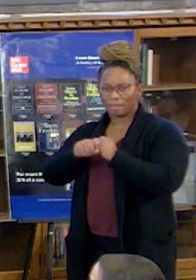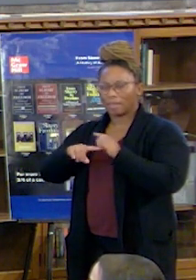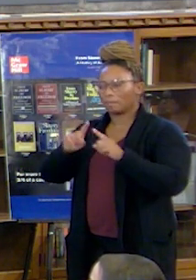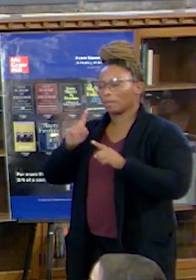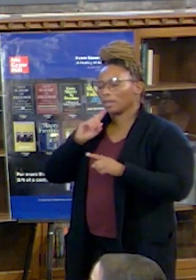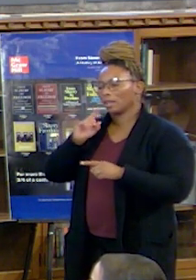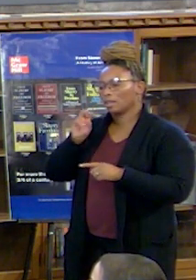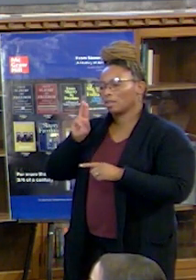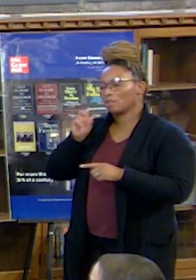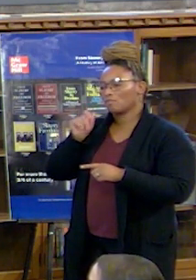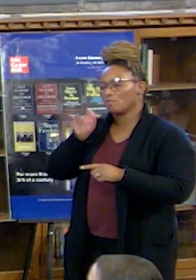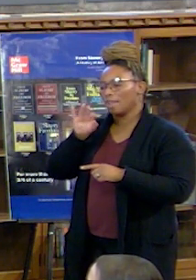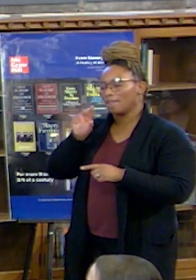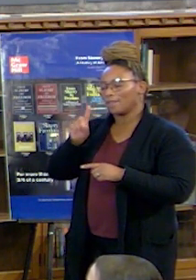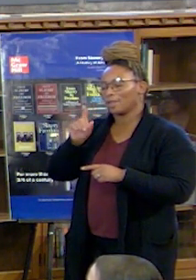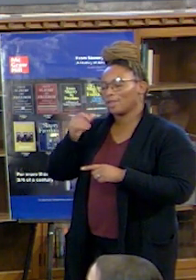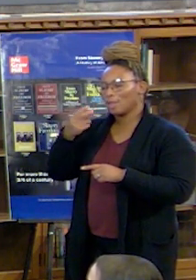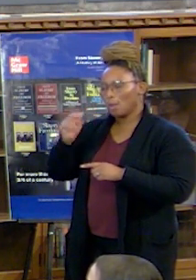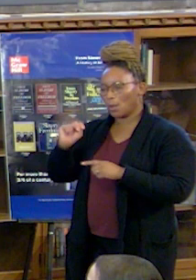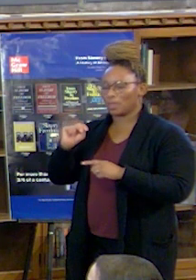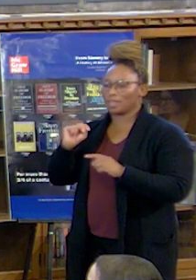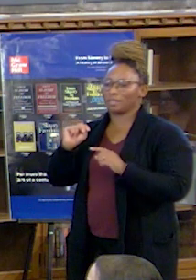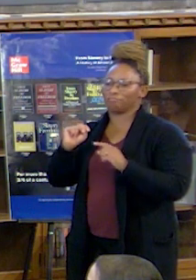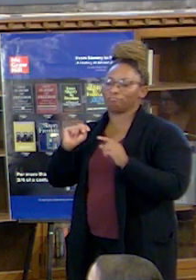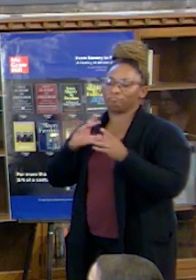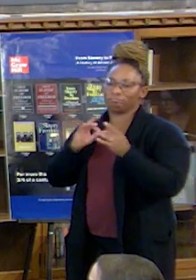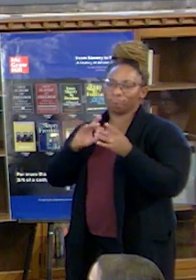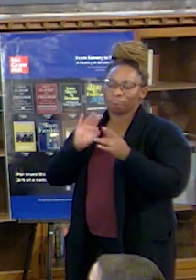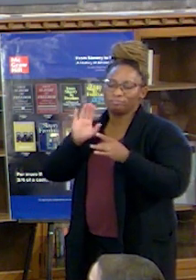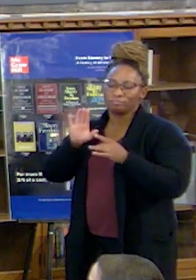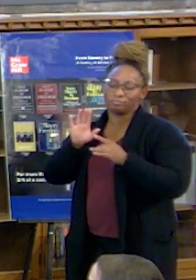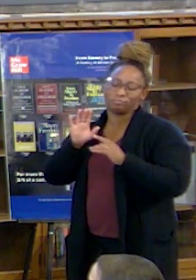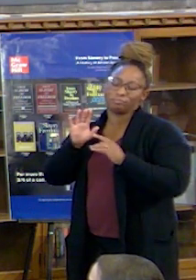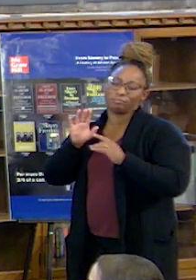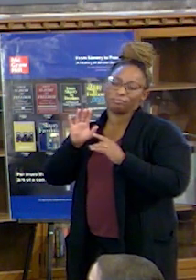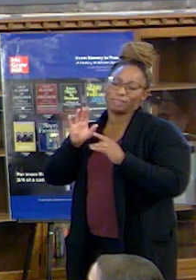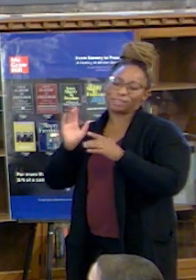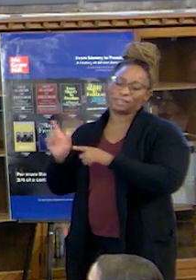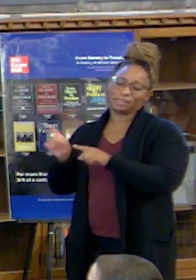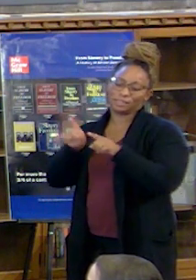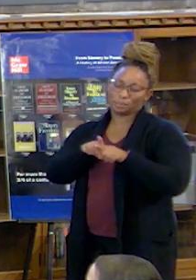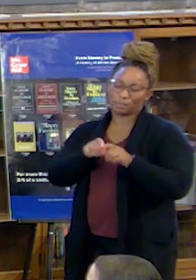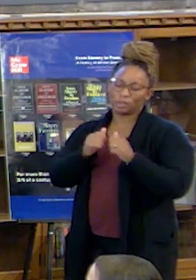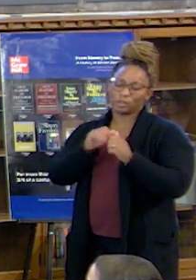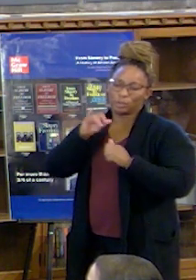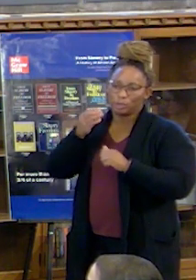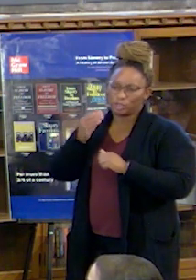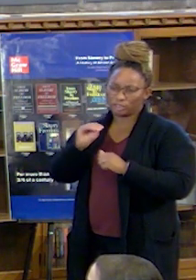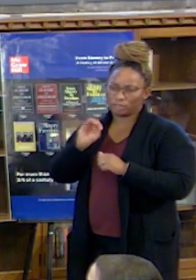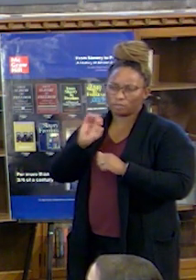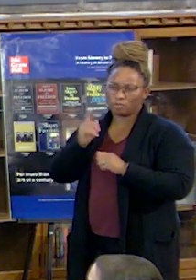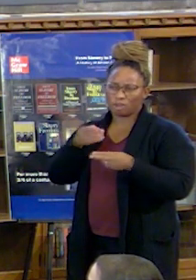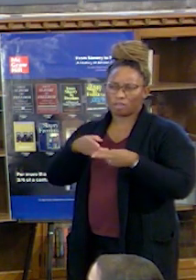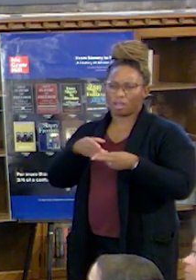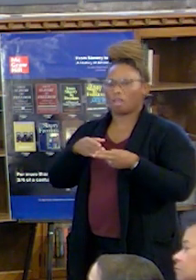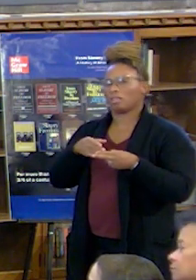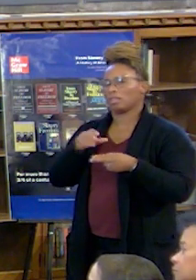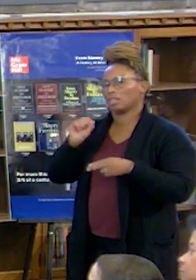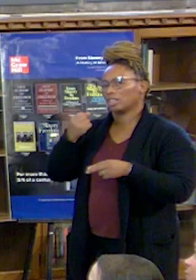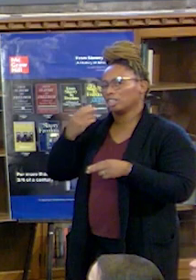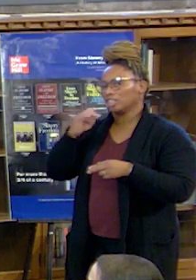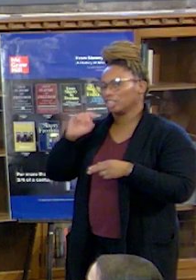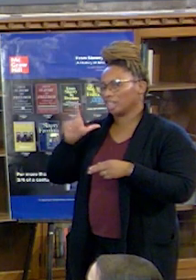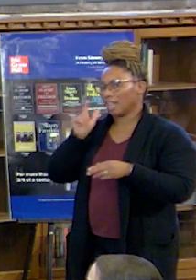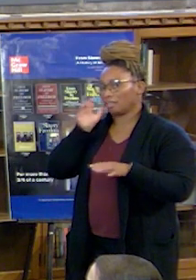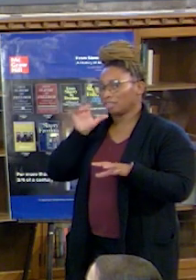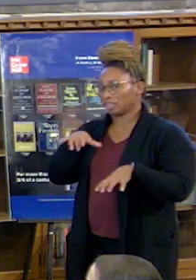Logan characterized in an earlier period as something akin to Jim CR shellshot um